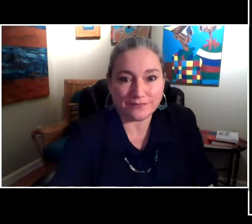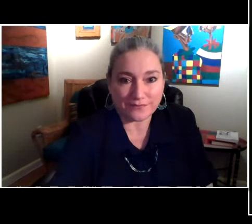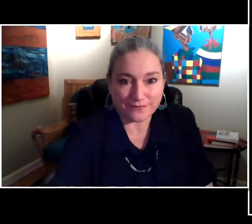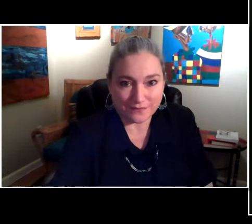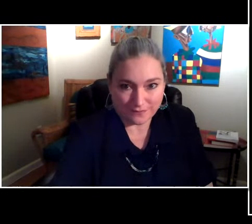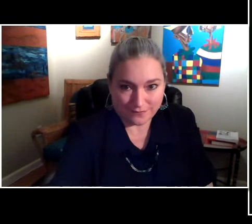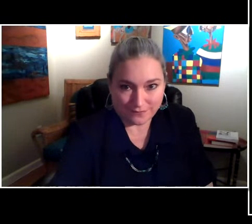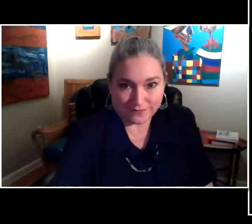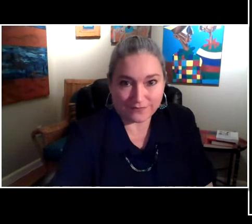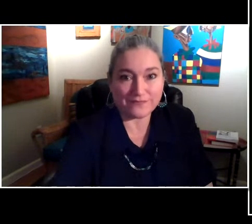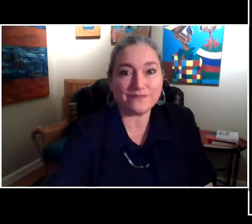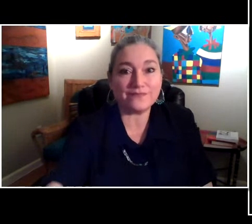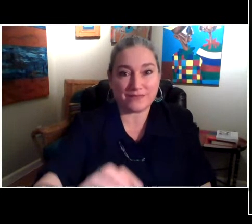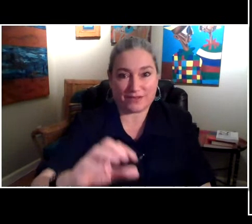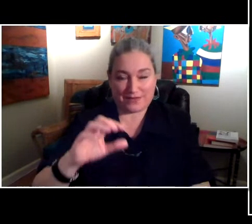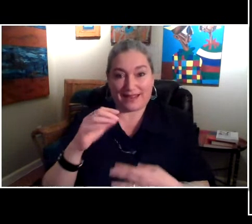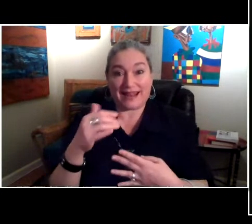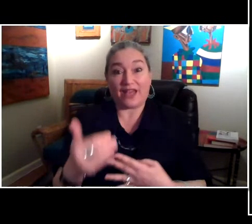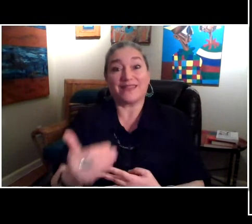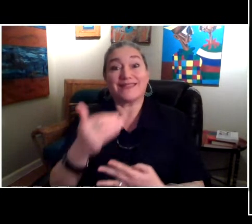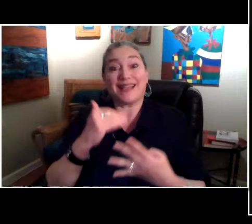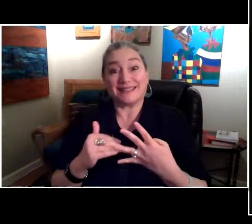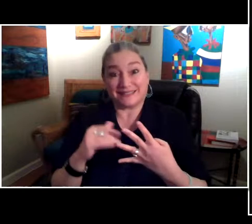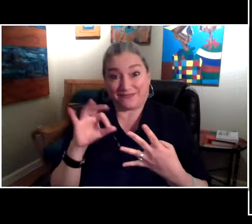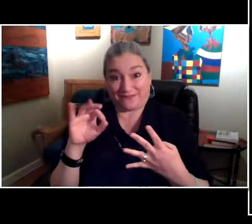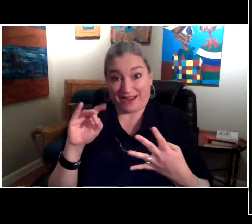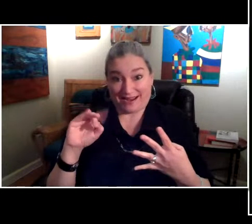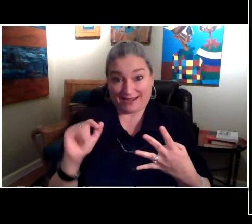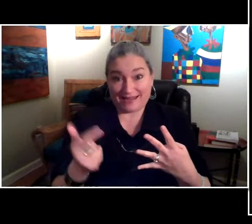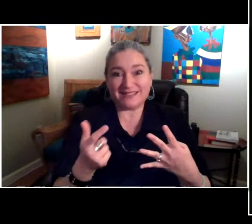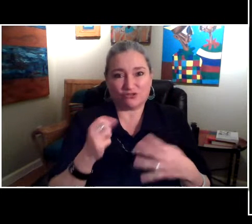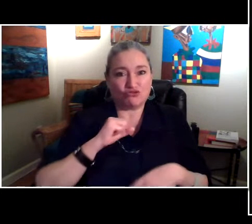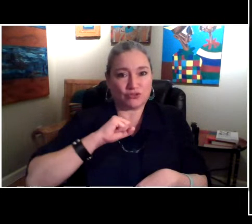and experience. Next slide.